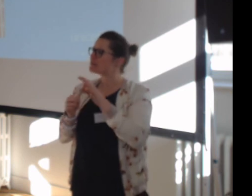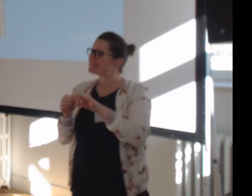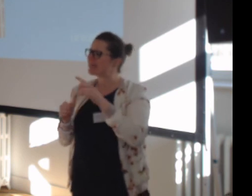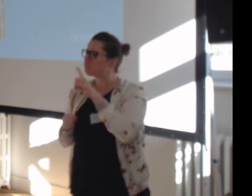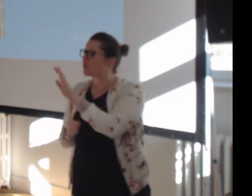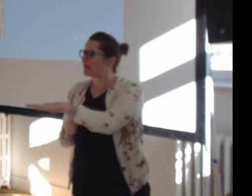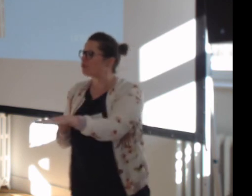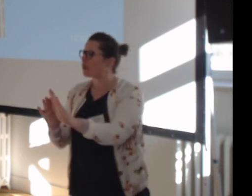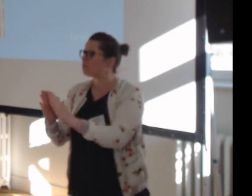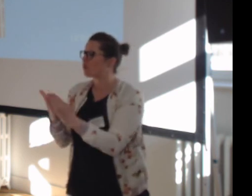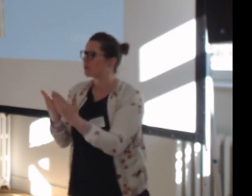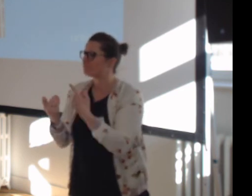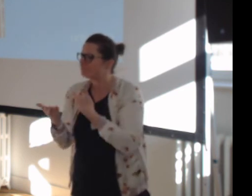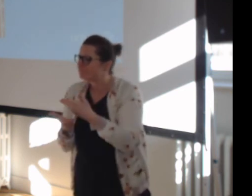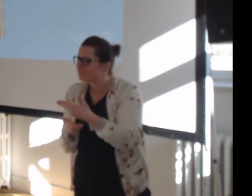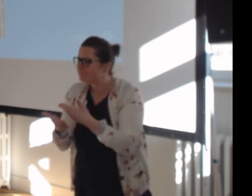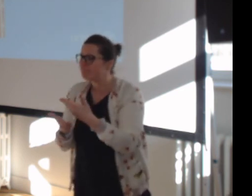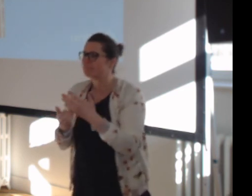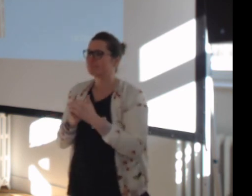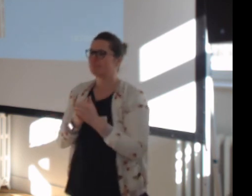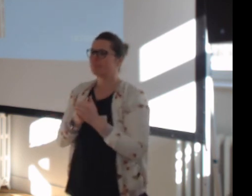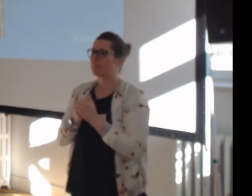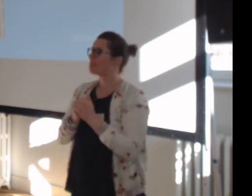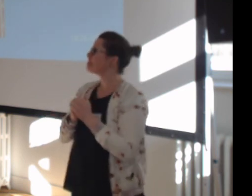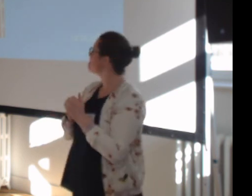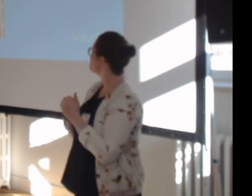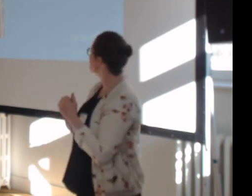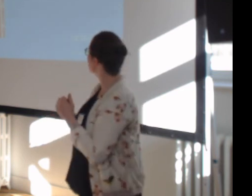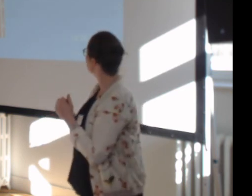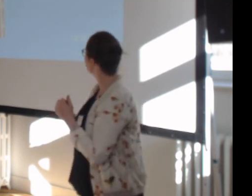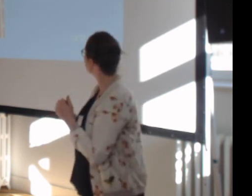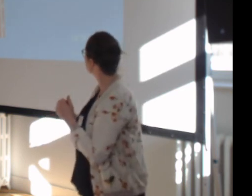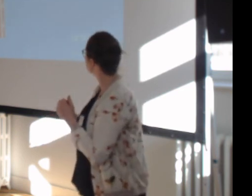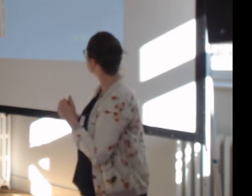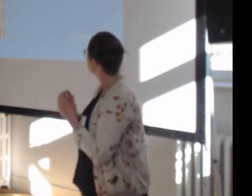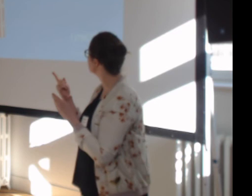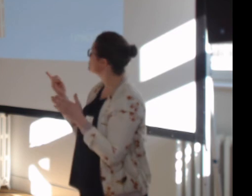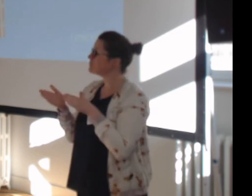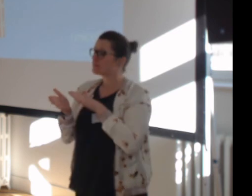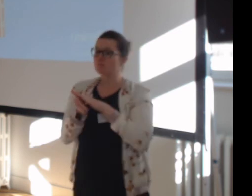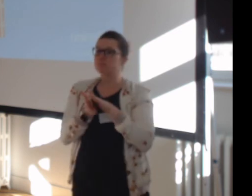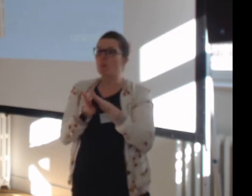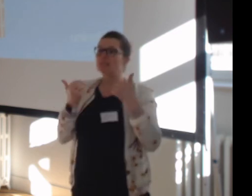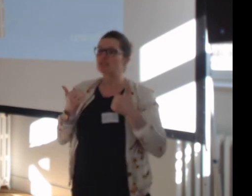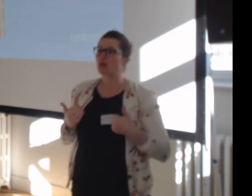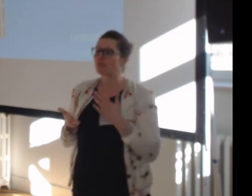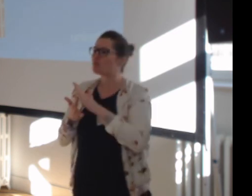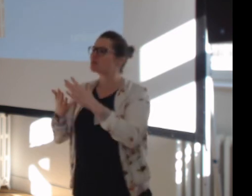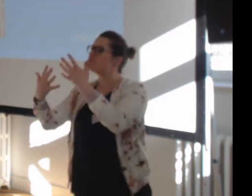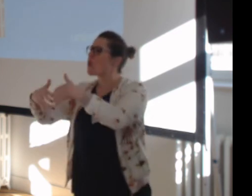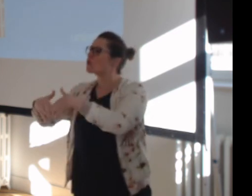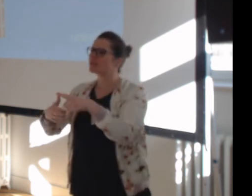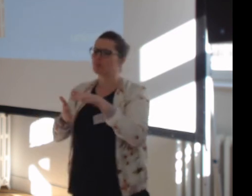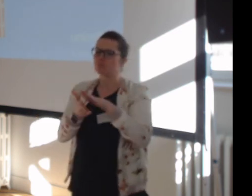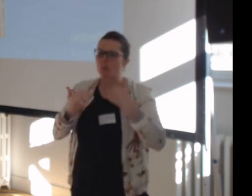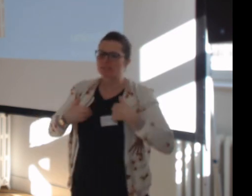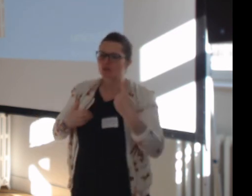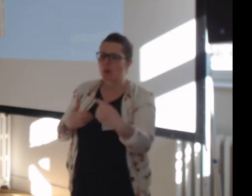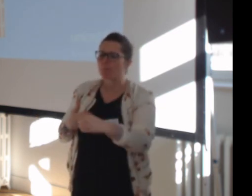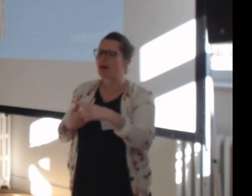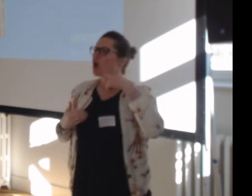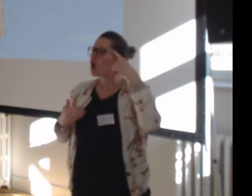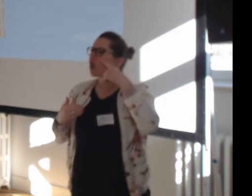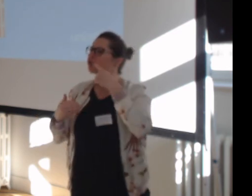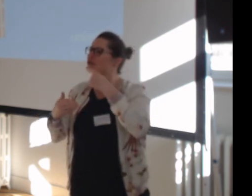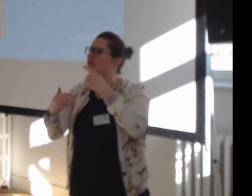children's books. This has been done at some of the book fairs where publishers and authors show up. And it was great to be at the